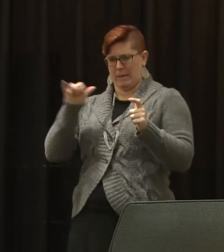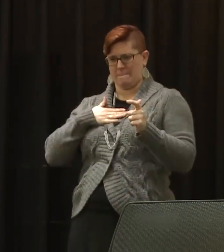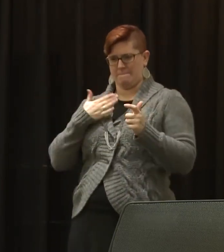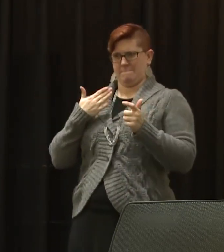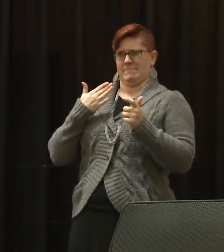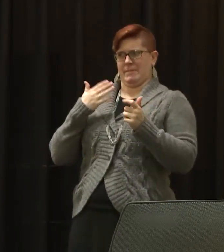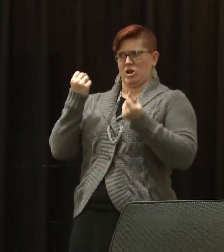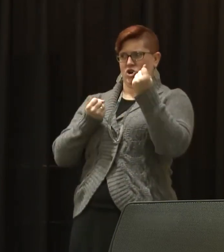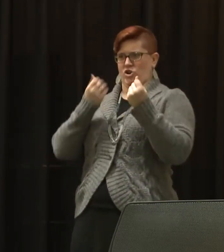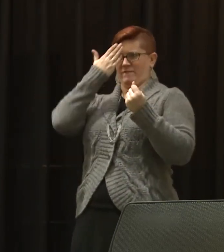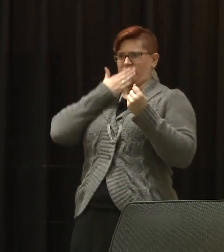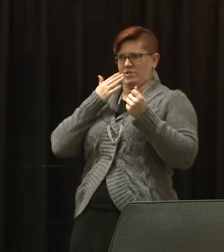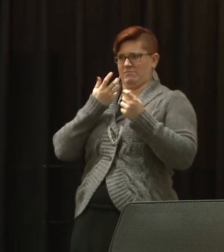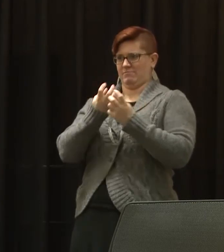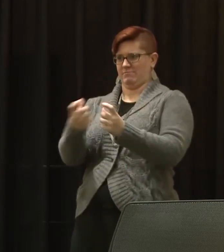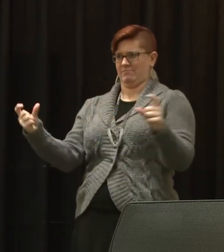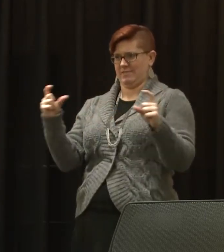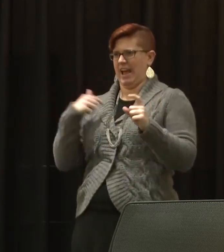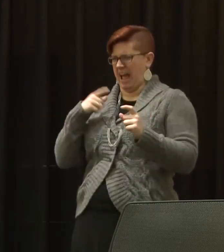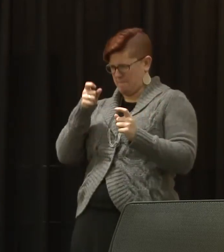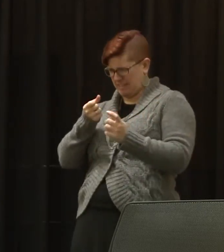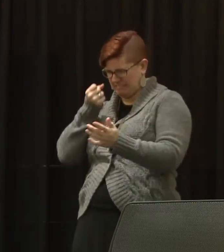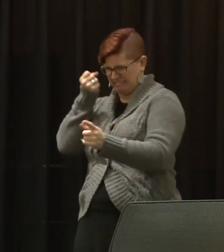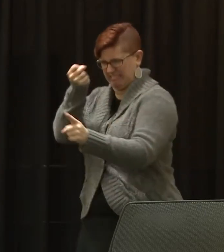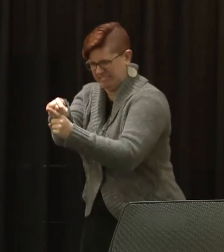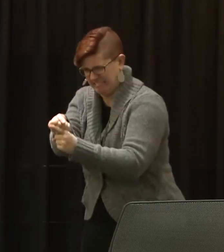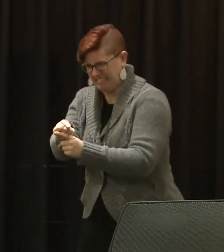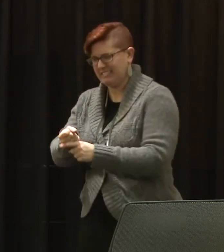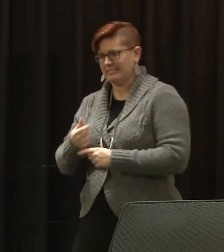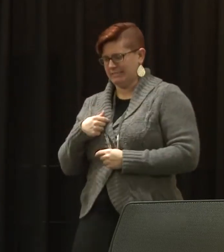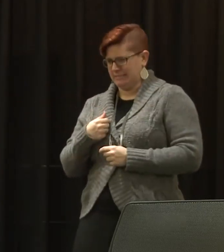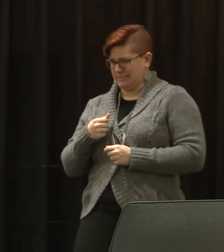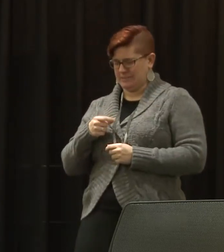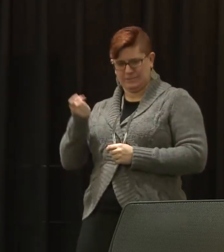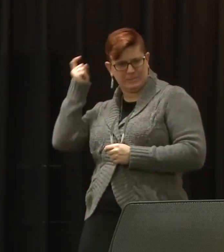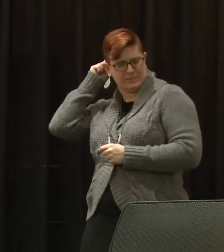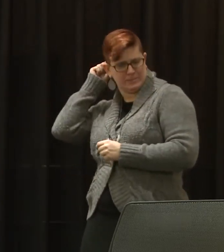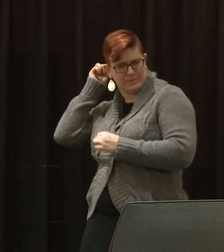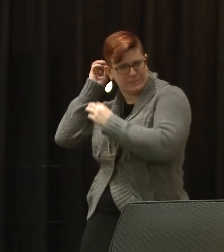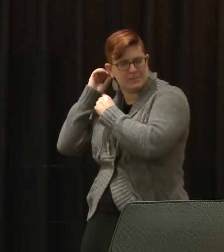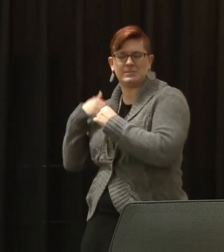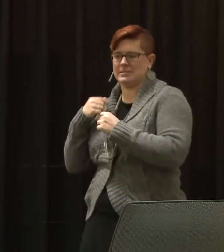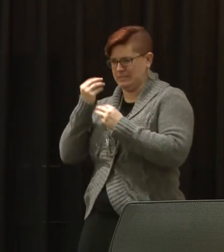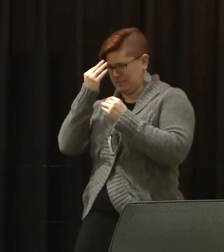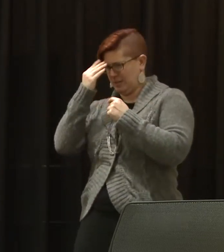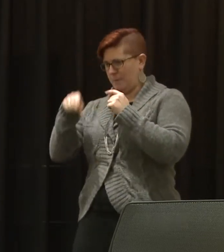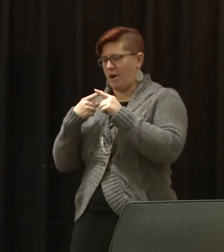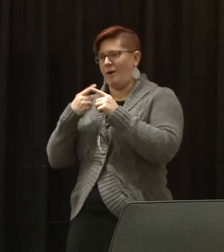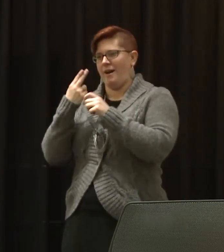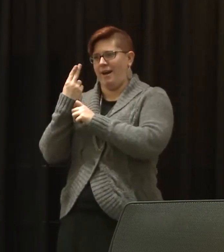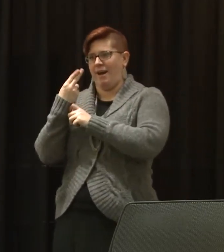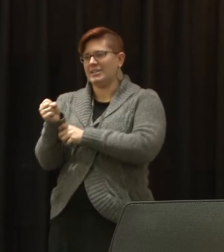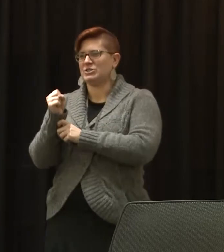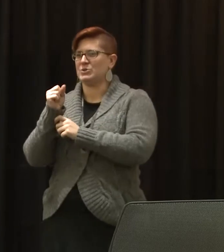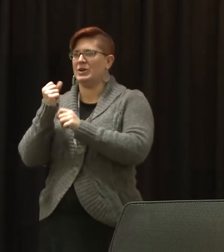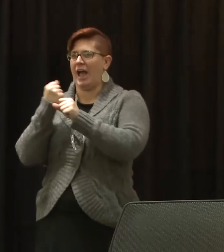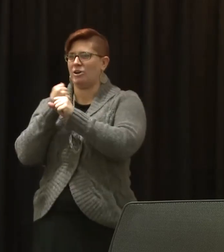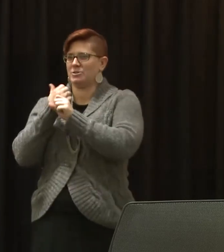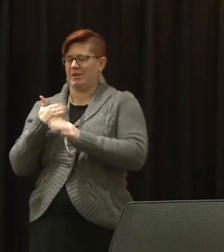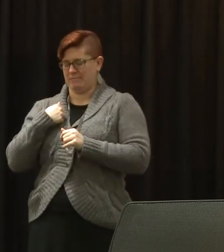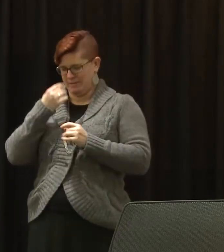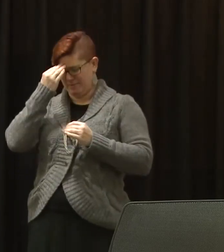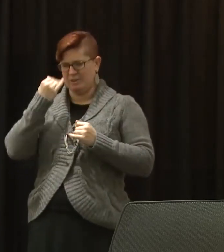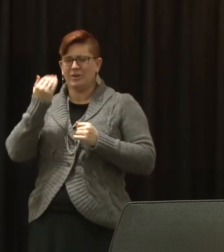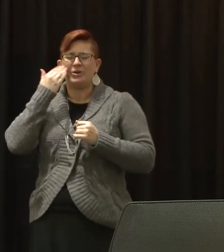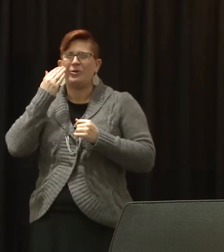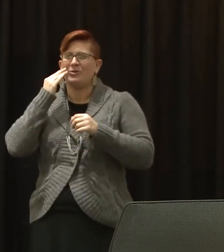front grille. I must take him out. I dig back deep into my brain to high school algebra and imagine the train that leaves for Pittsburgh and the other